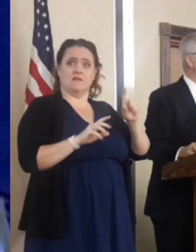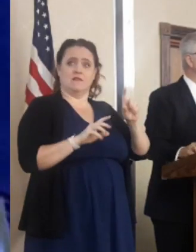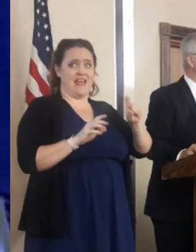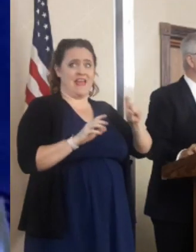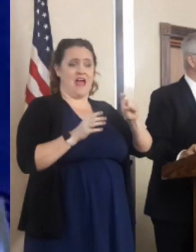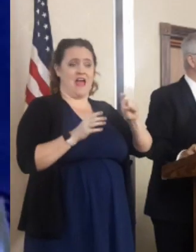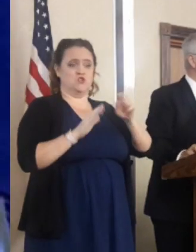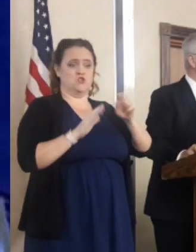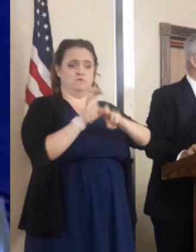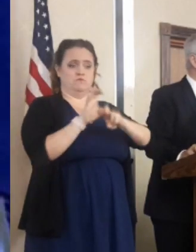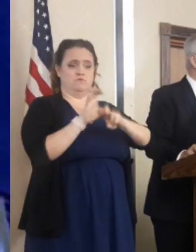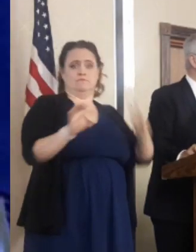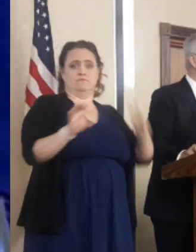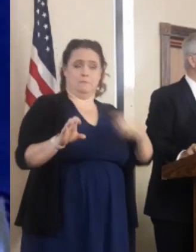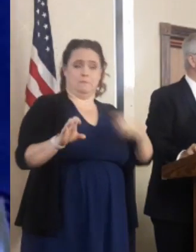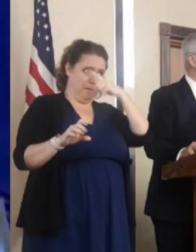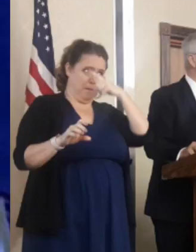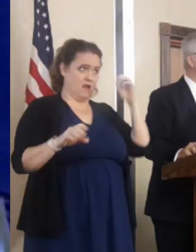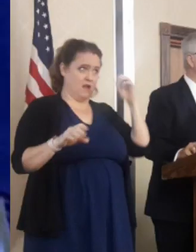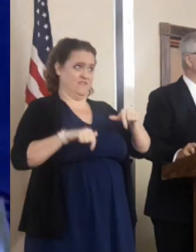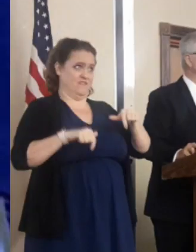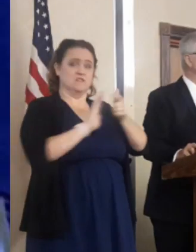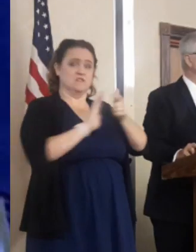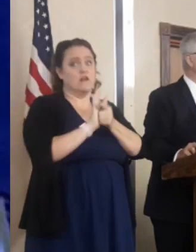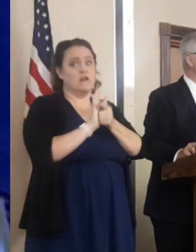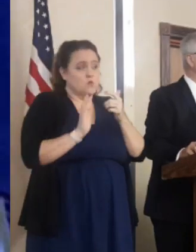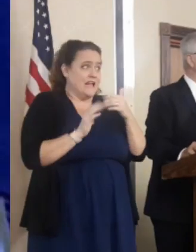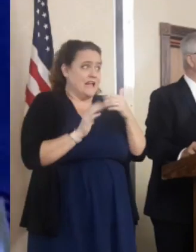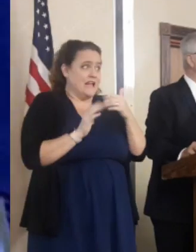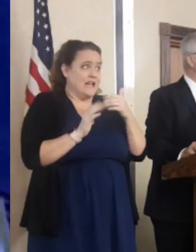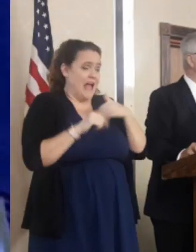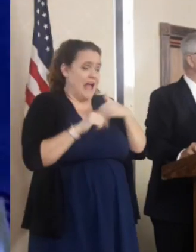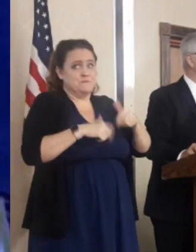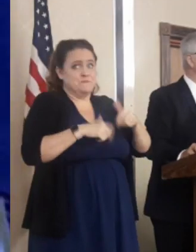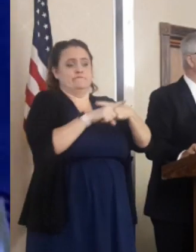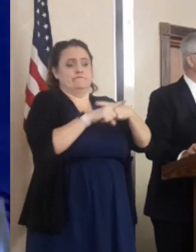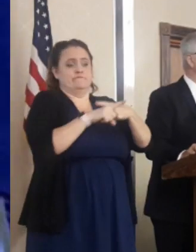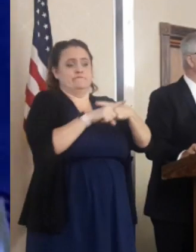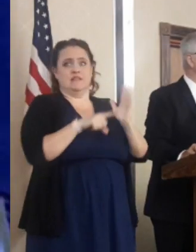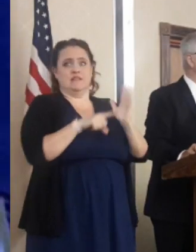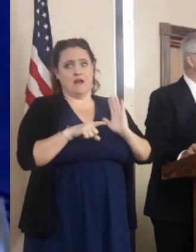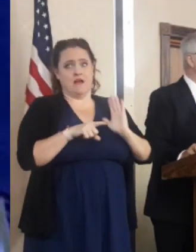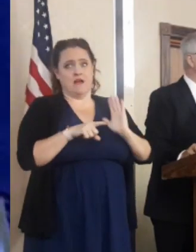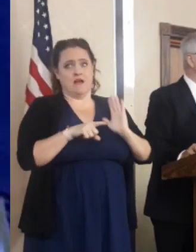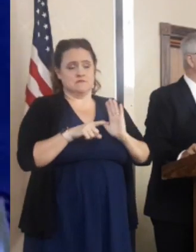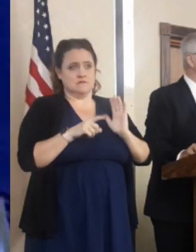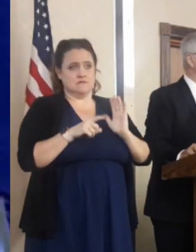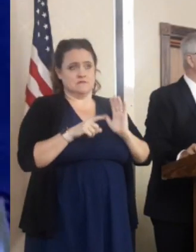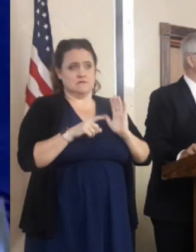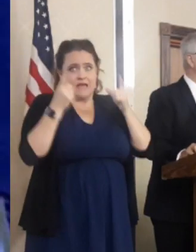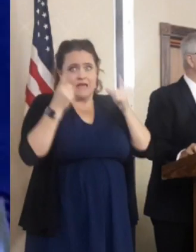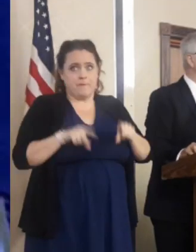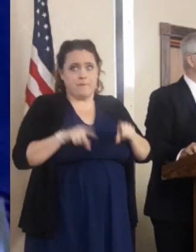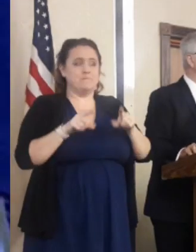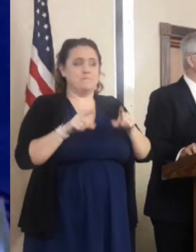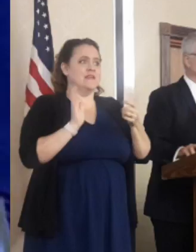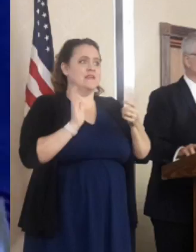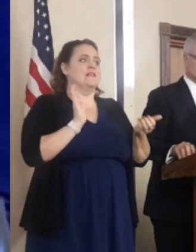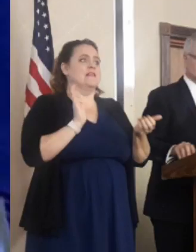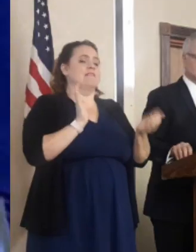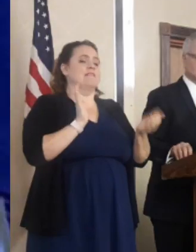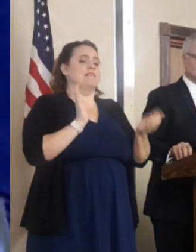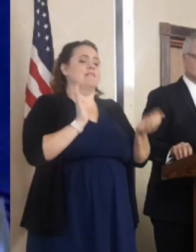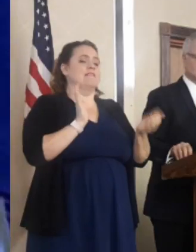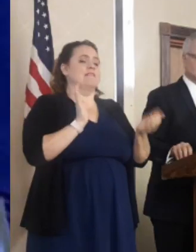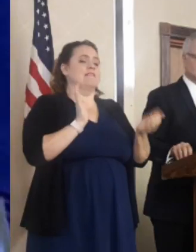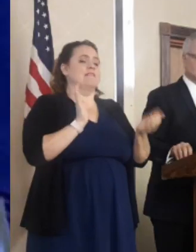this has been an issue in the past. Once again, I mean, we're changing that the other direction now, and so I think